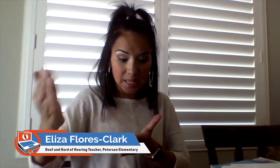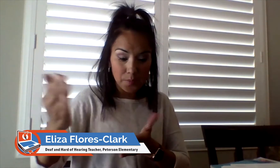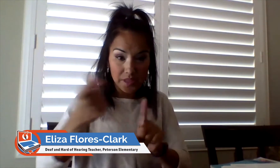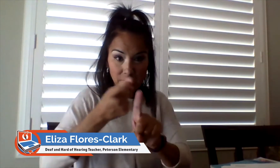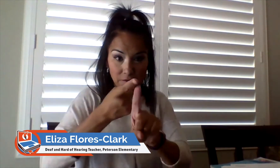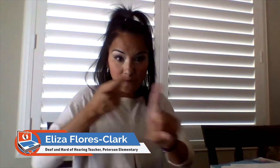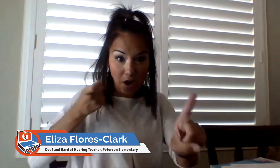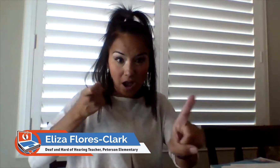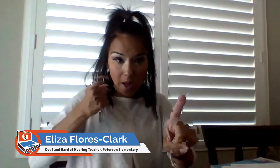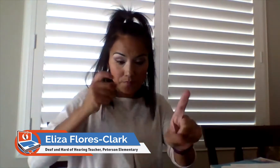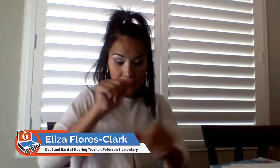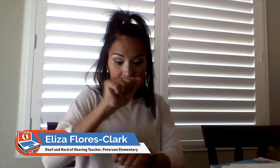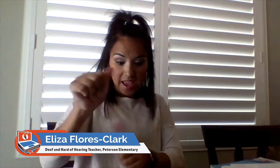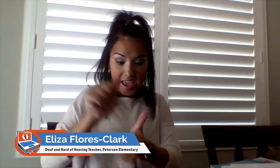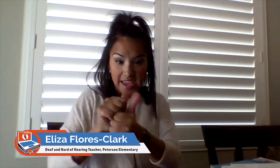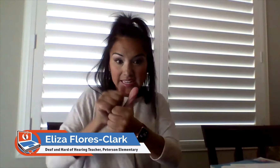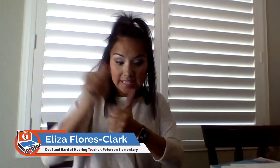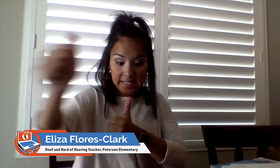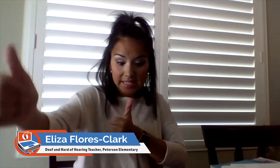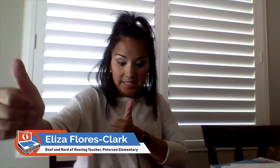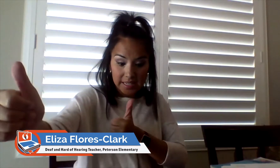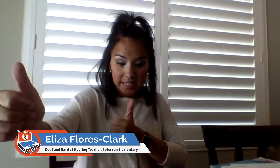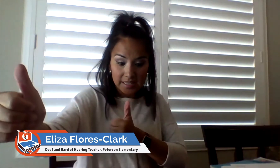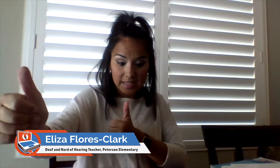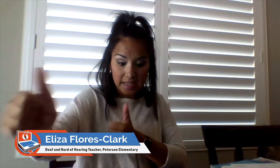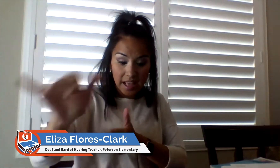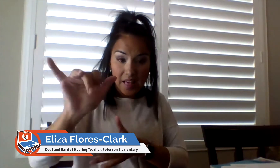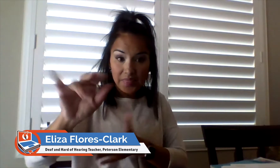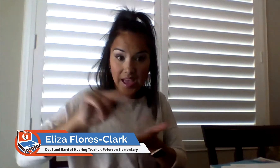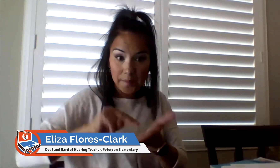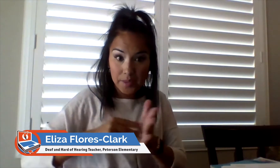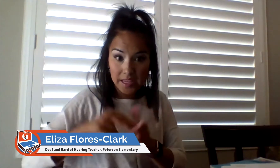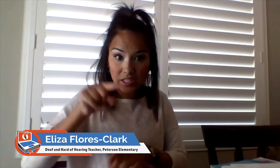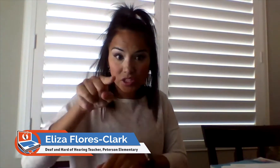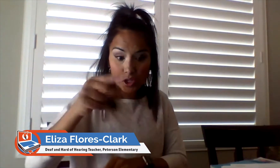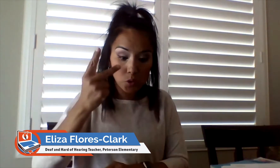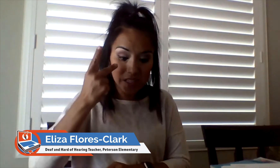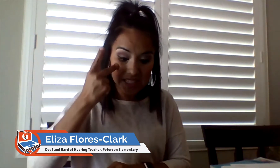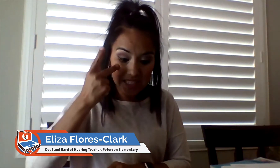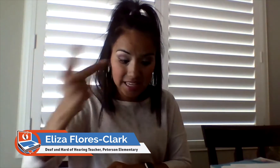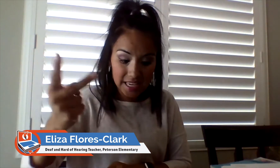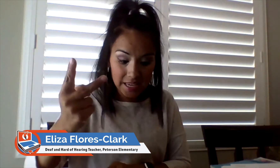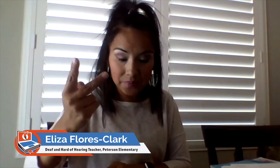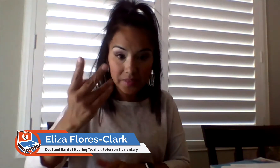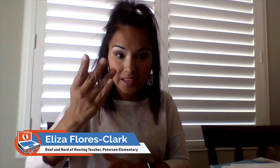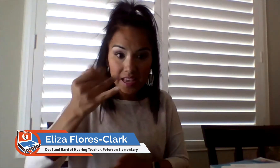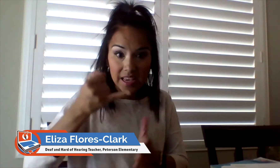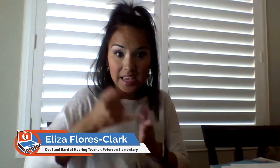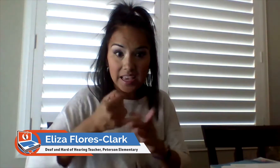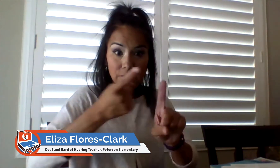something from a distance, that means you see it